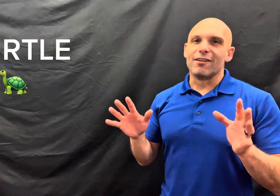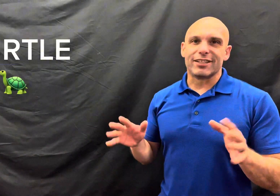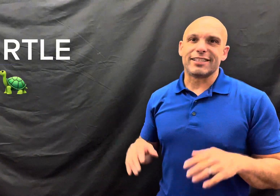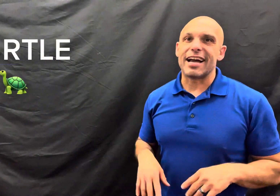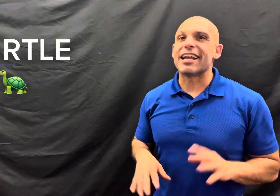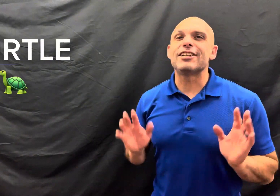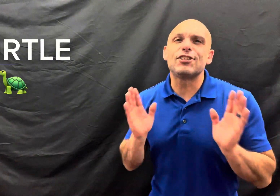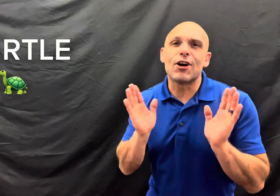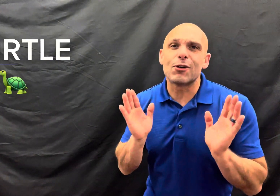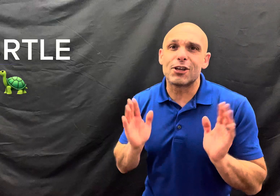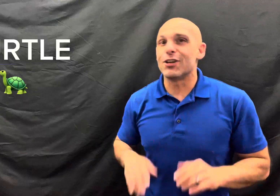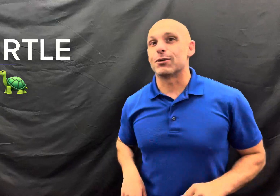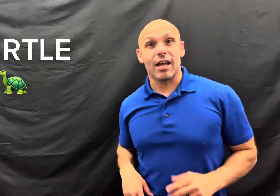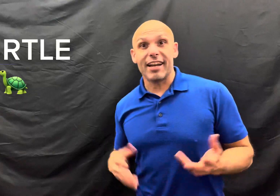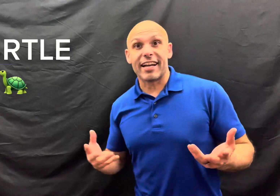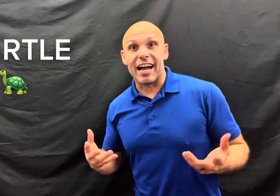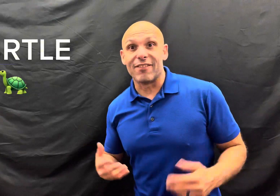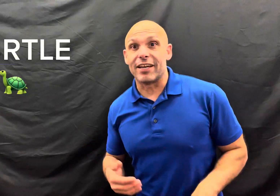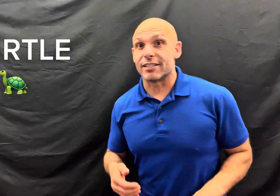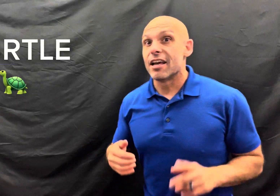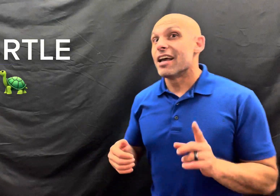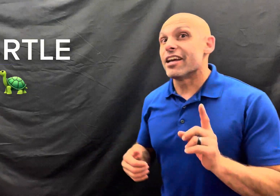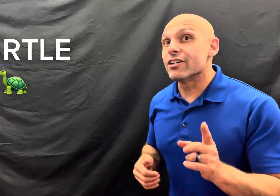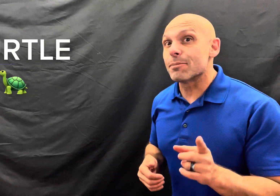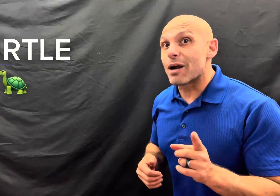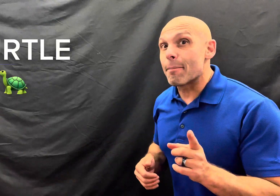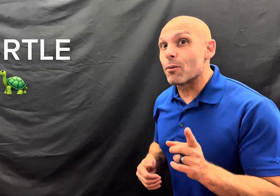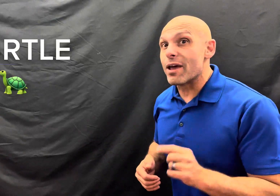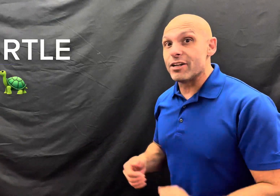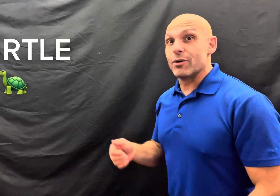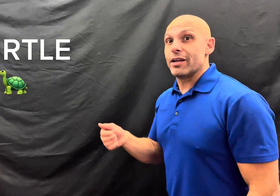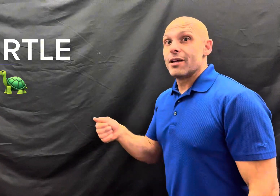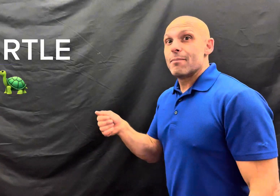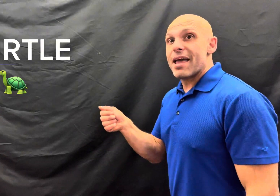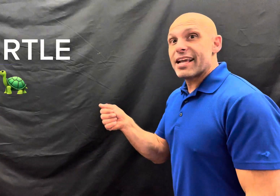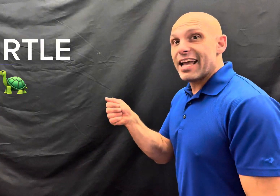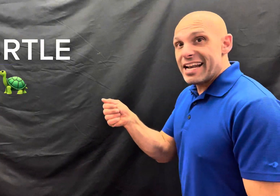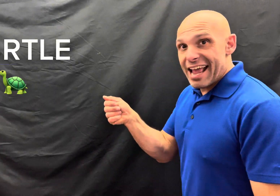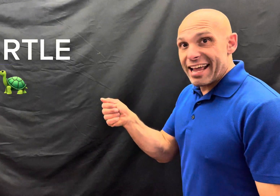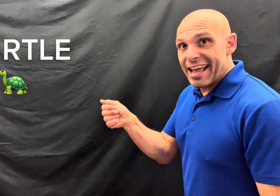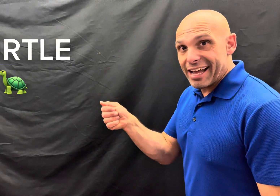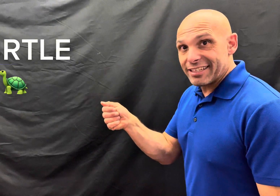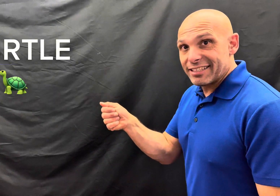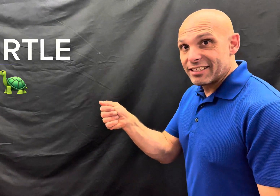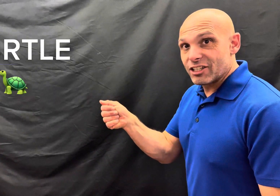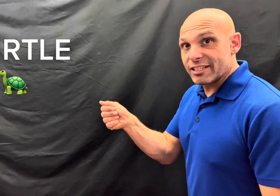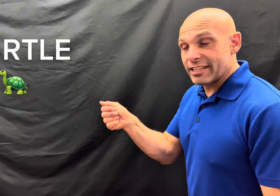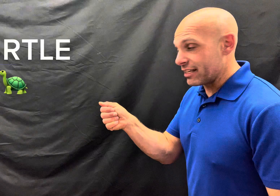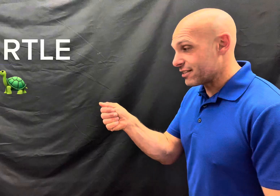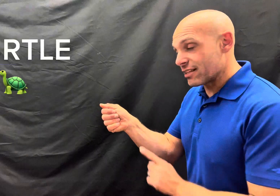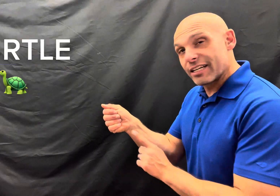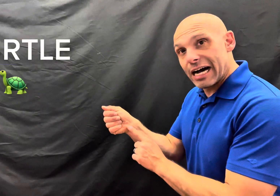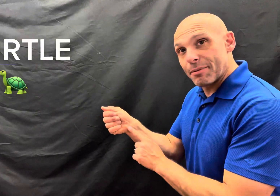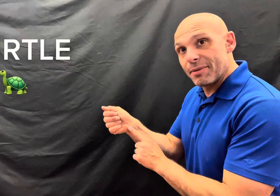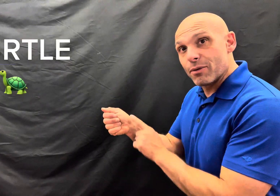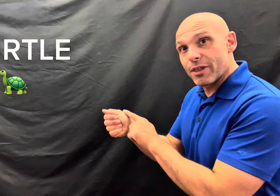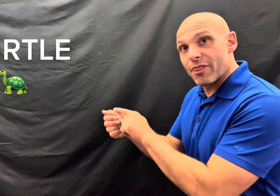this sign. It's so cute, and it kind of is. Here's the proper way to do it. Make an A hand, just like this. Copy me with the thumb